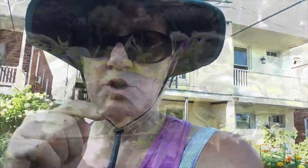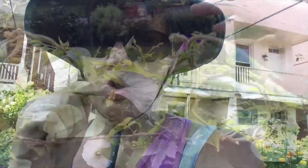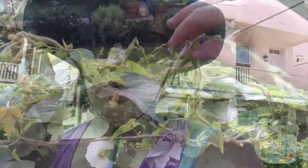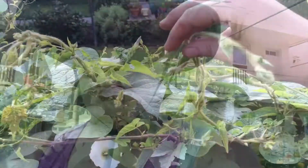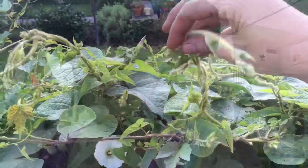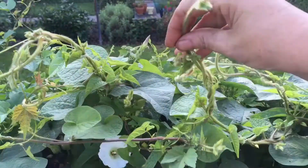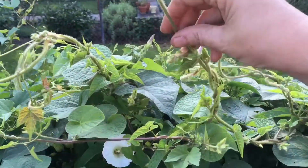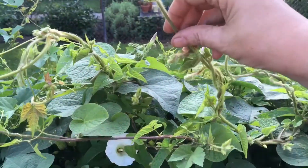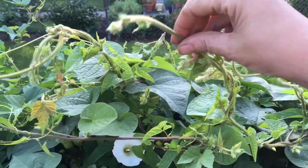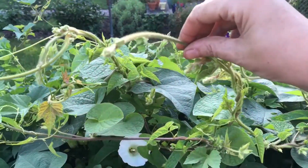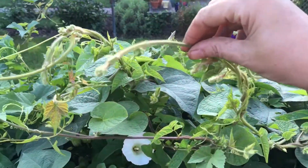flowers develop.